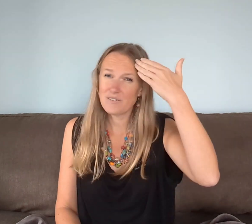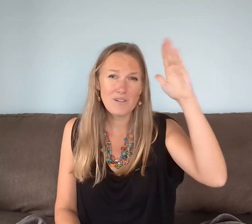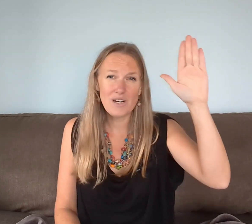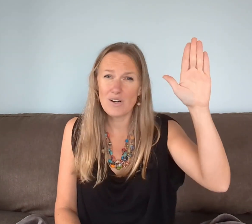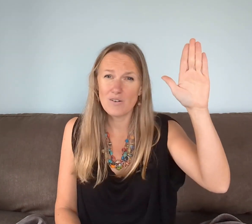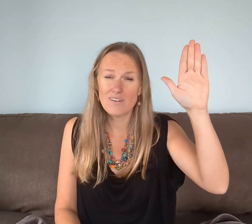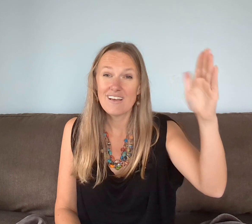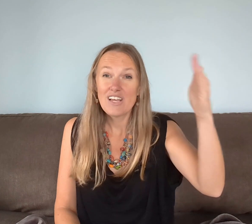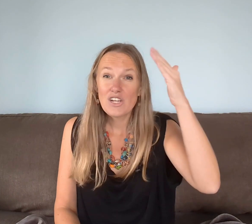don't know